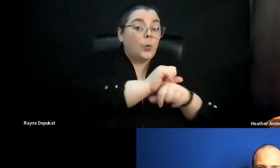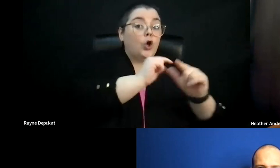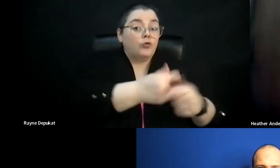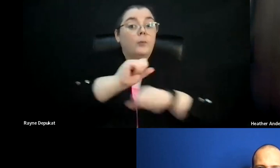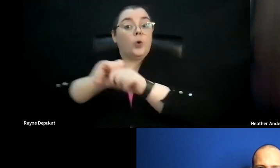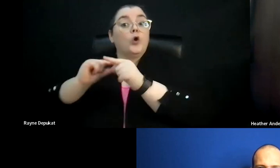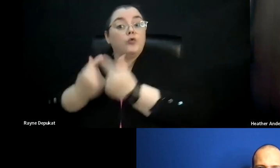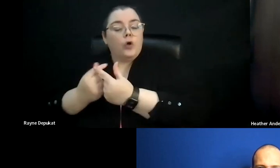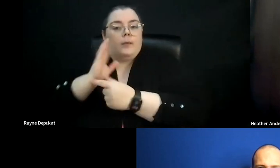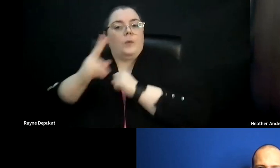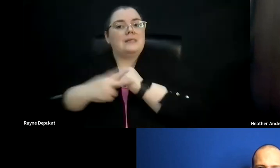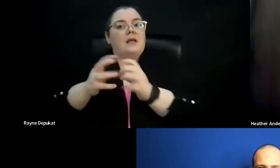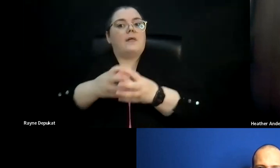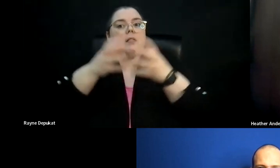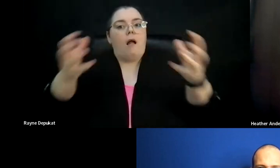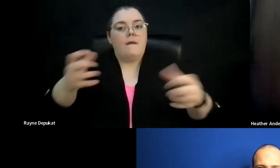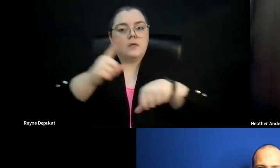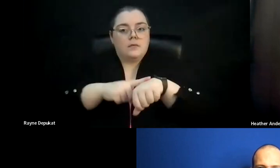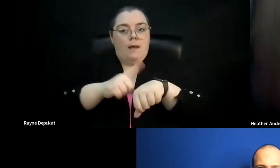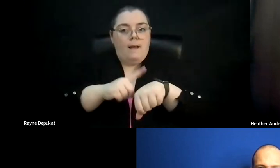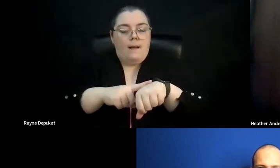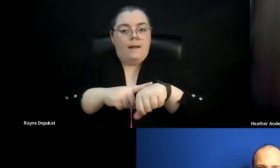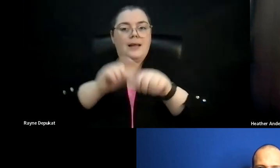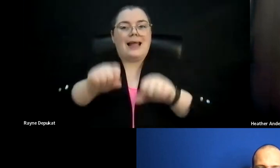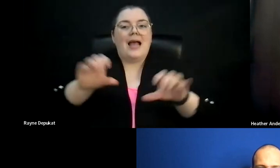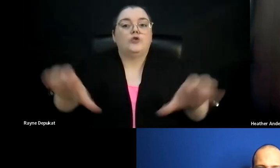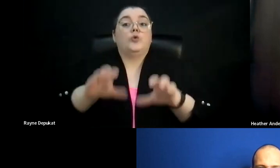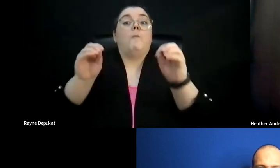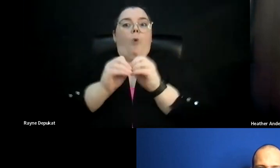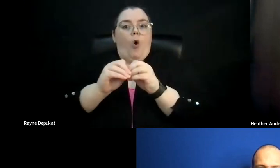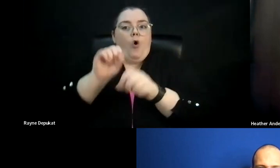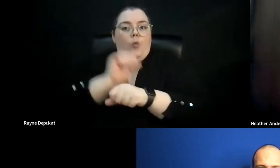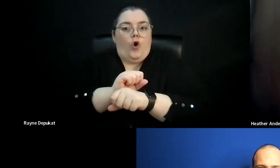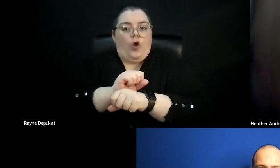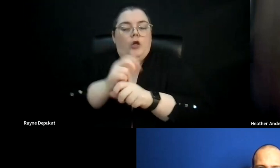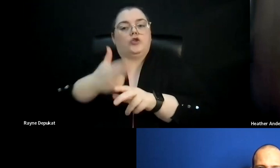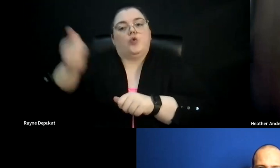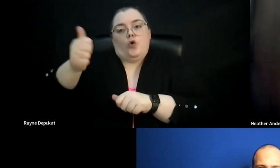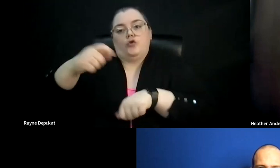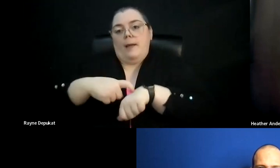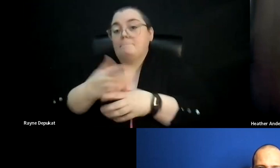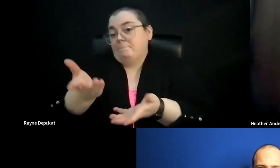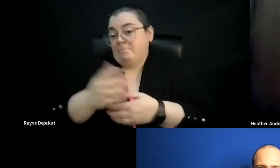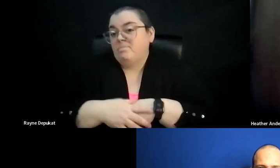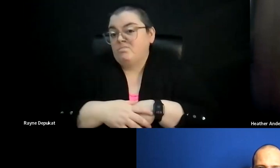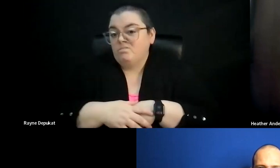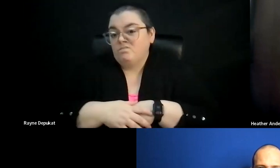but you would like to see continuous work on both the groups, and that would save a lot of time, and we can do more work